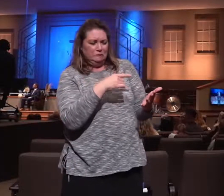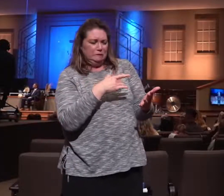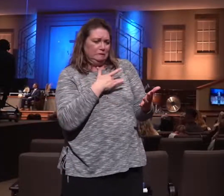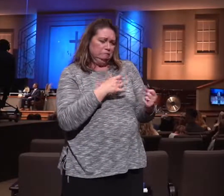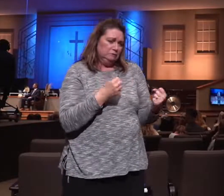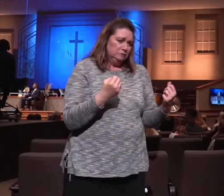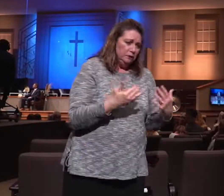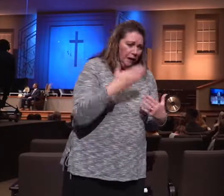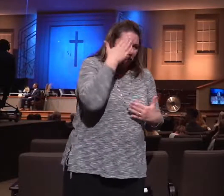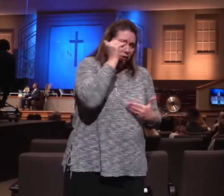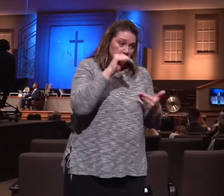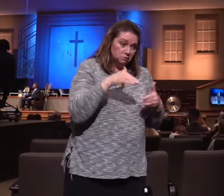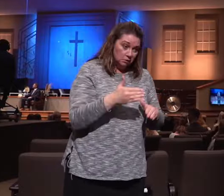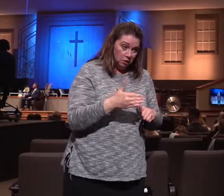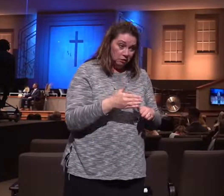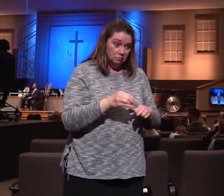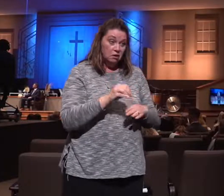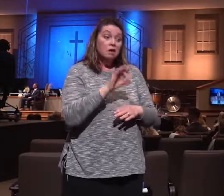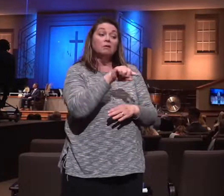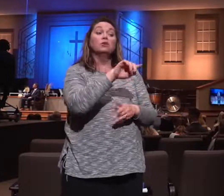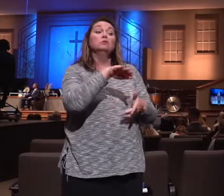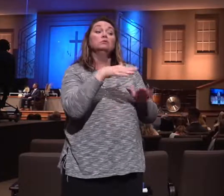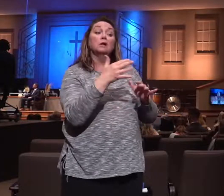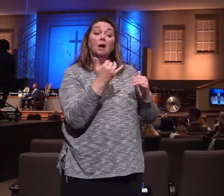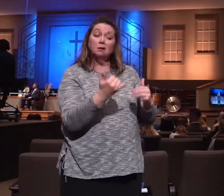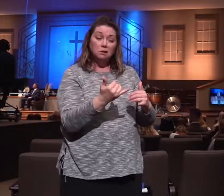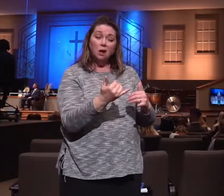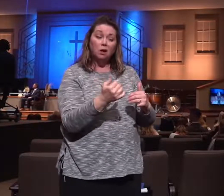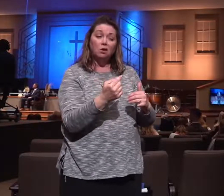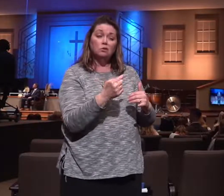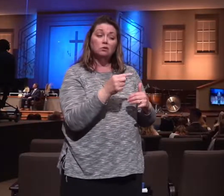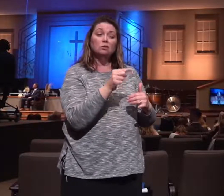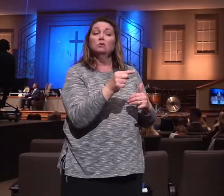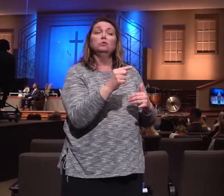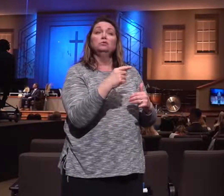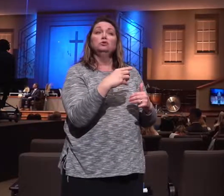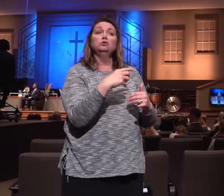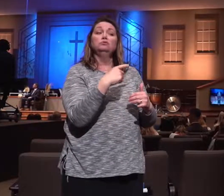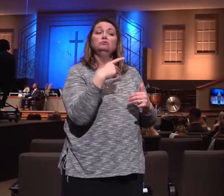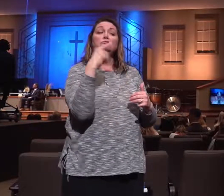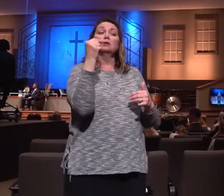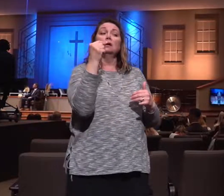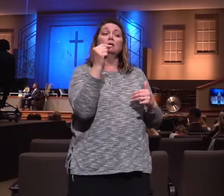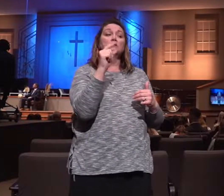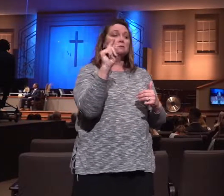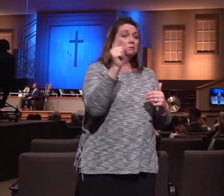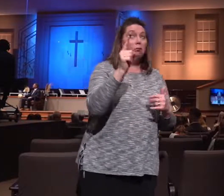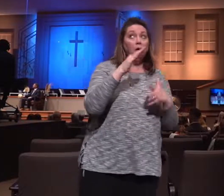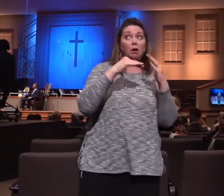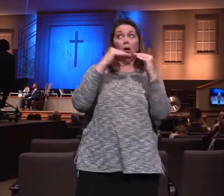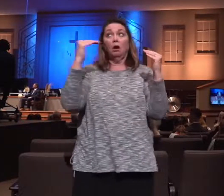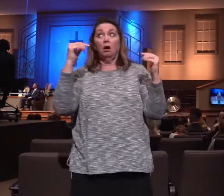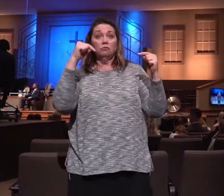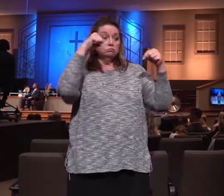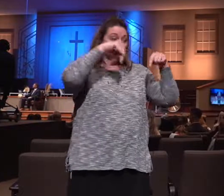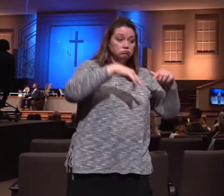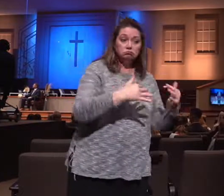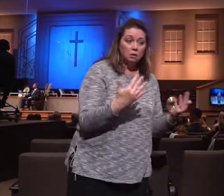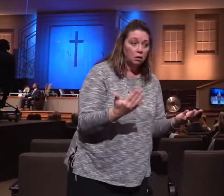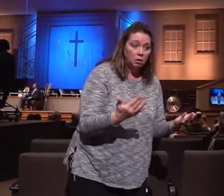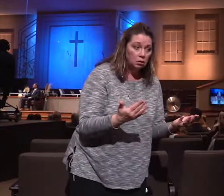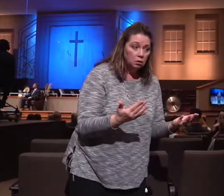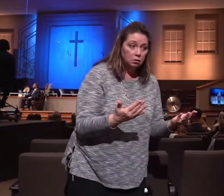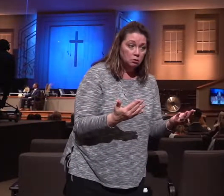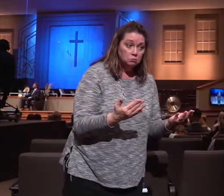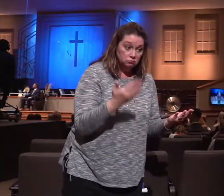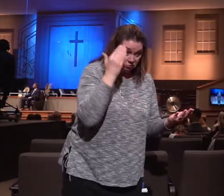of your diagnosis, but are you sure that you'd go to heaven? And she said, no, that's the thing. I don't know what happens after I die. She says, I'm